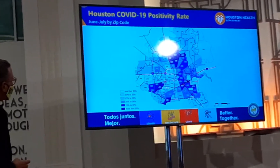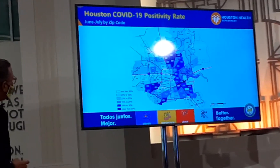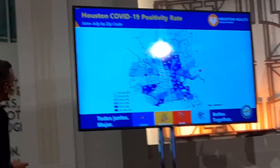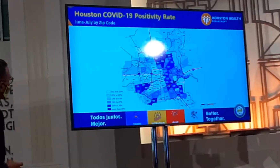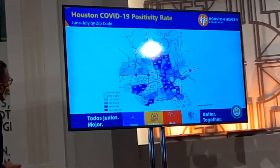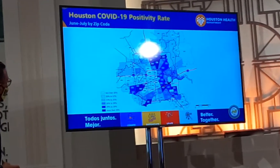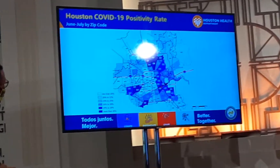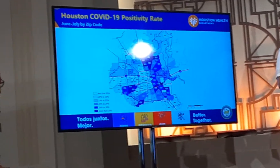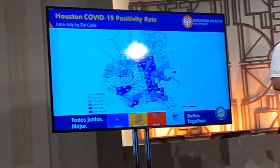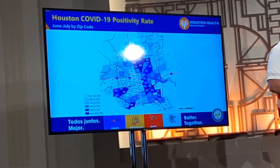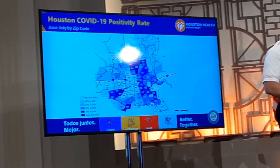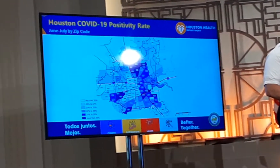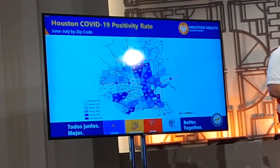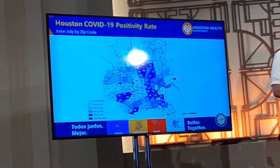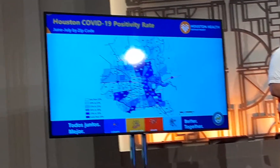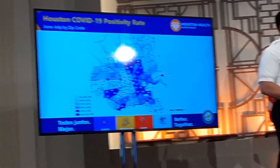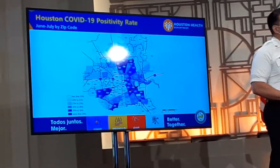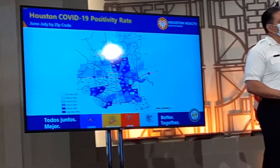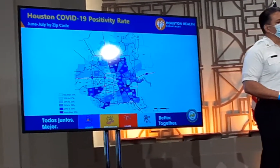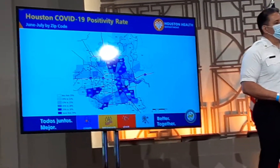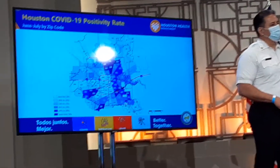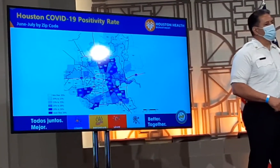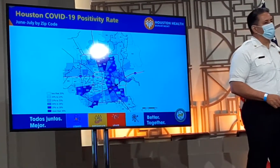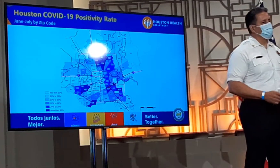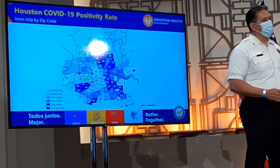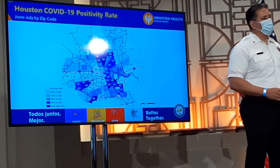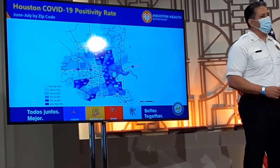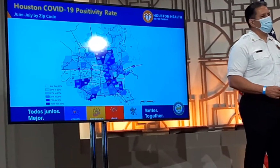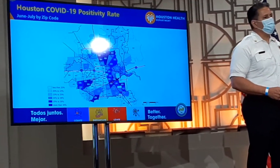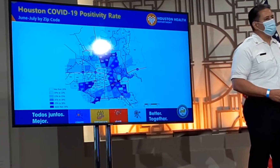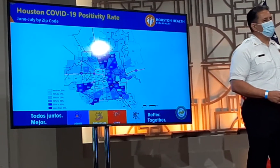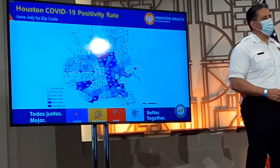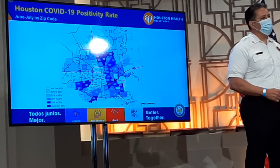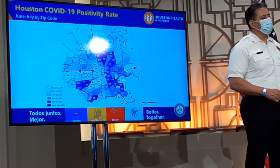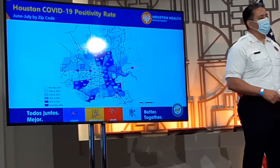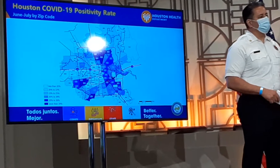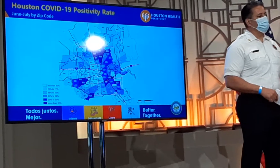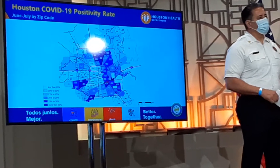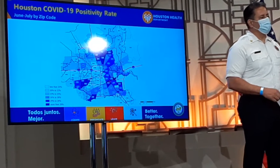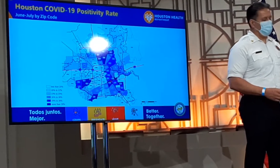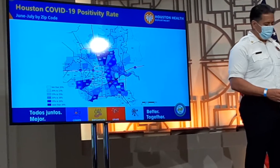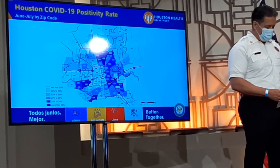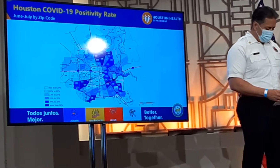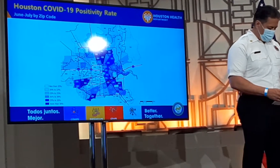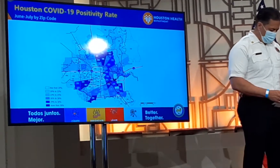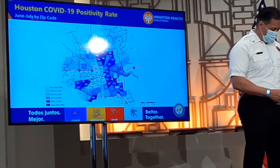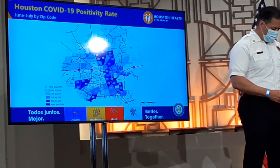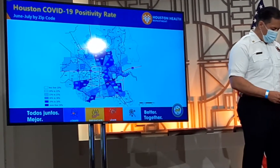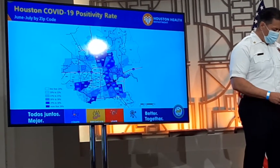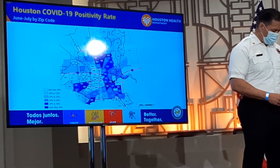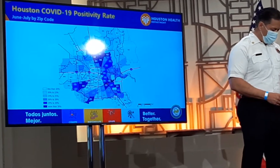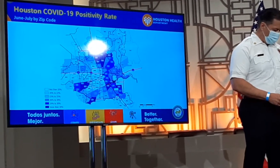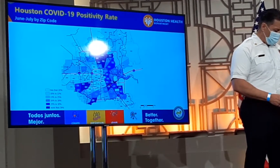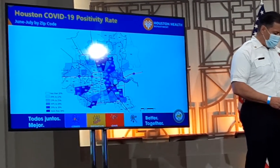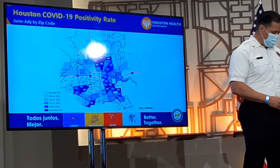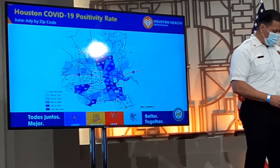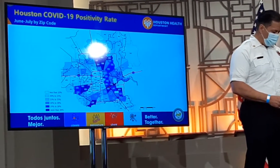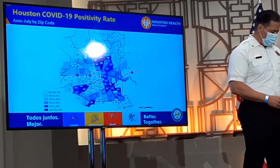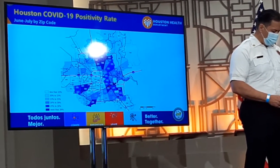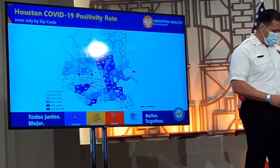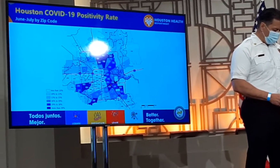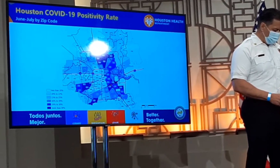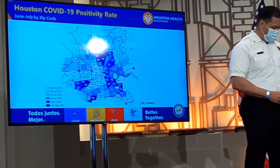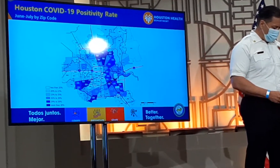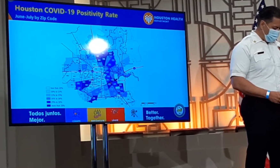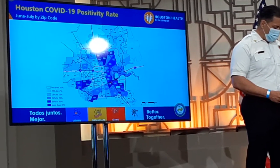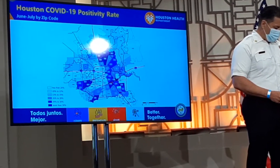than 30%. That is very, very high. But also note that those that are more lightly colored, they can still be up to as much as